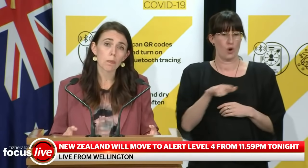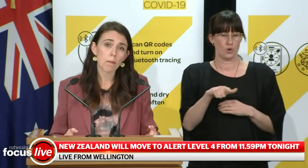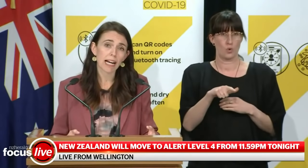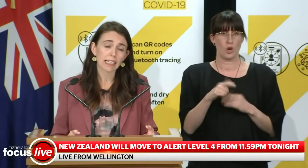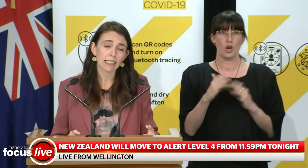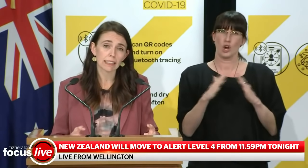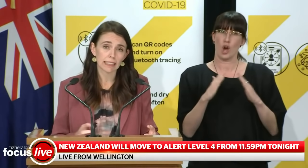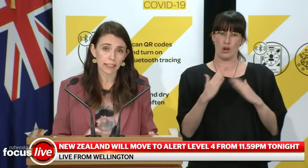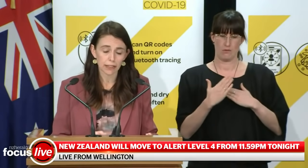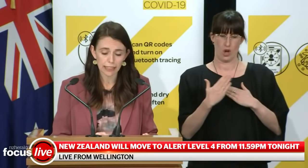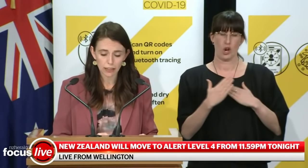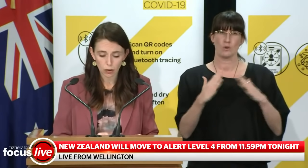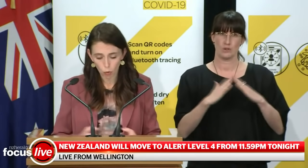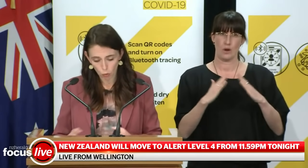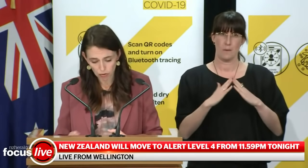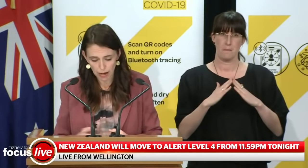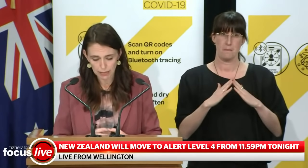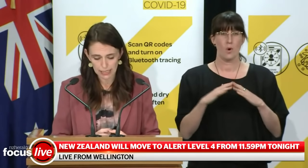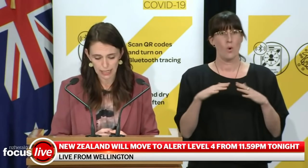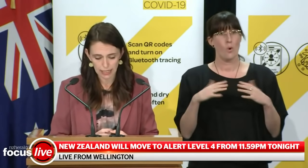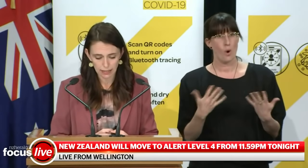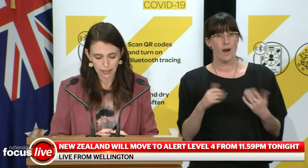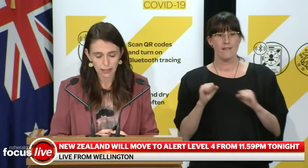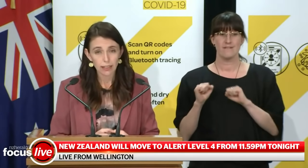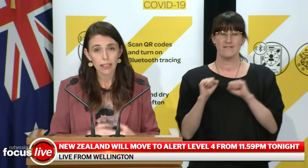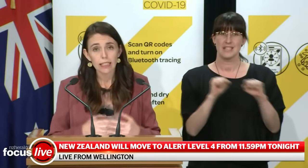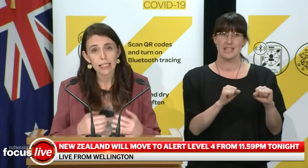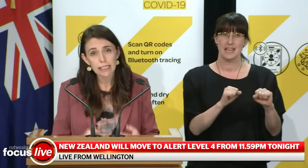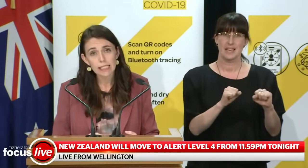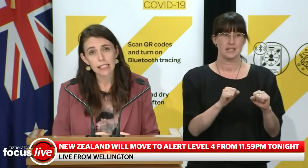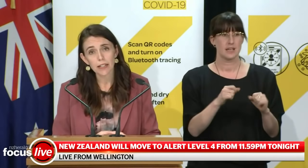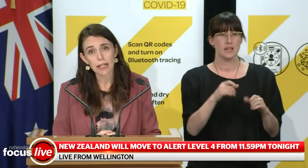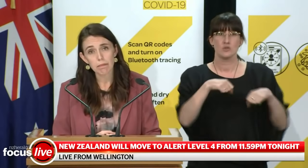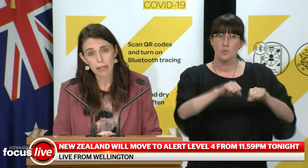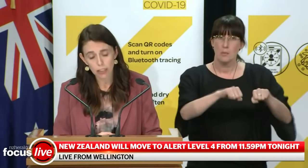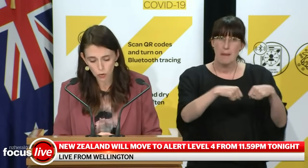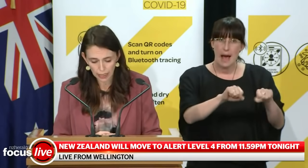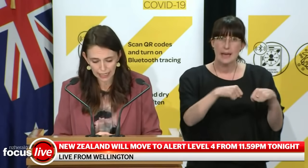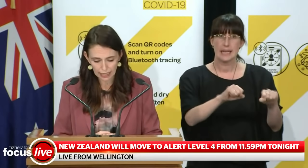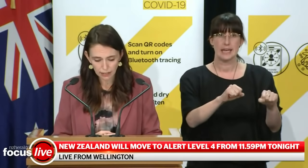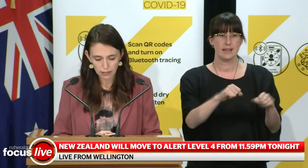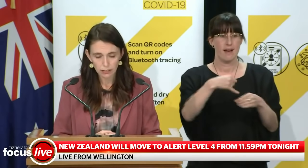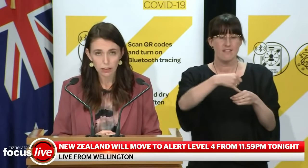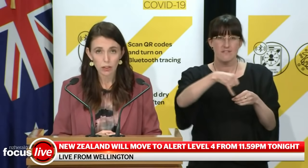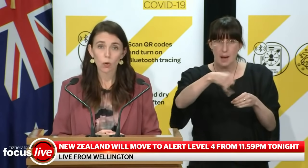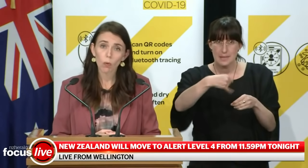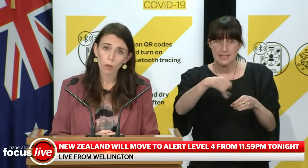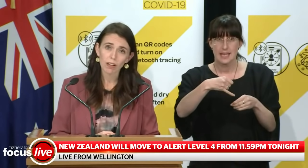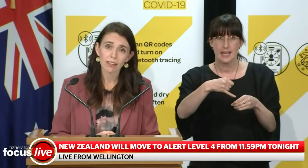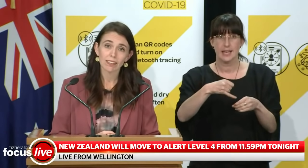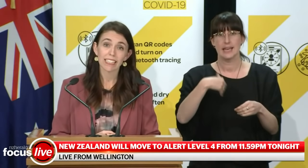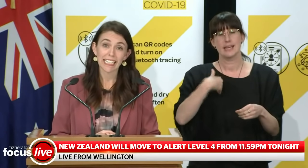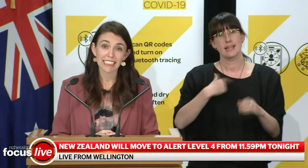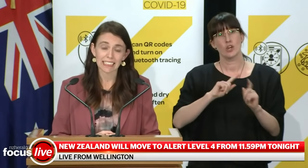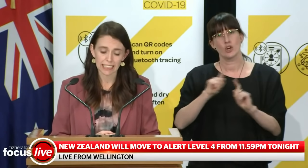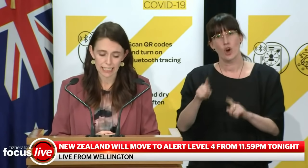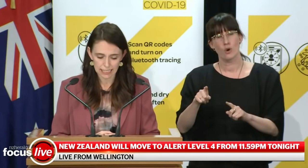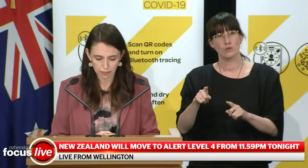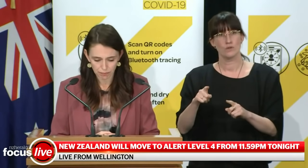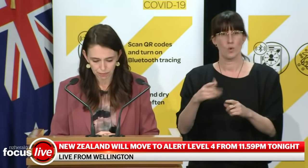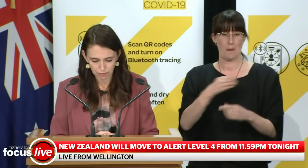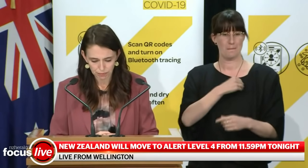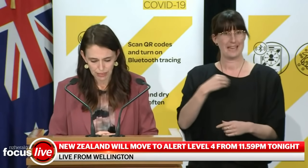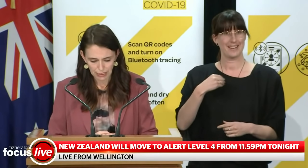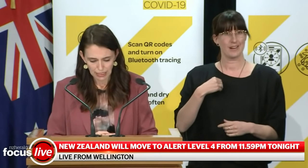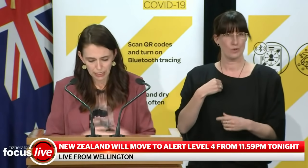the supermarket, dairy or pharmacy, necessary medical care, or getting a